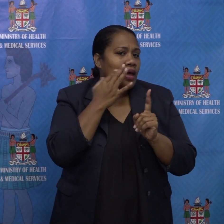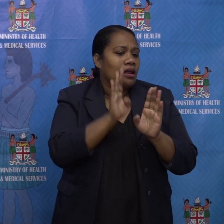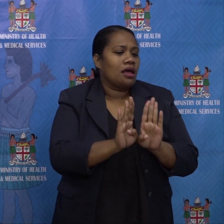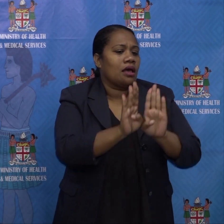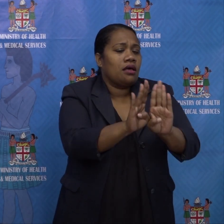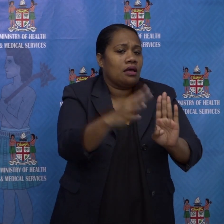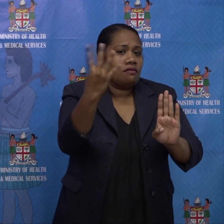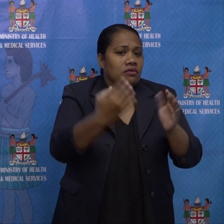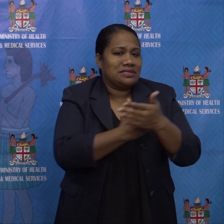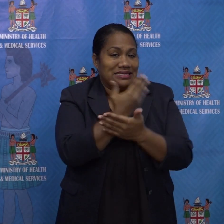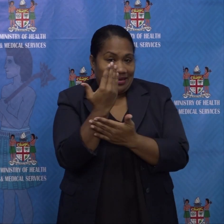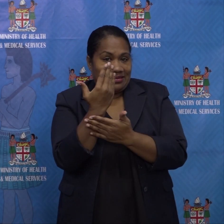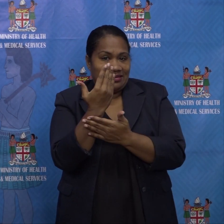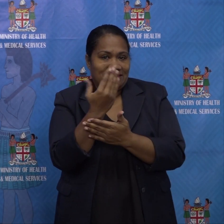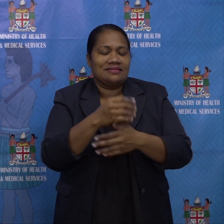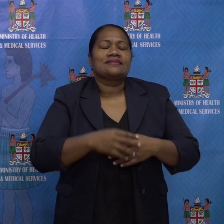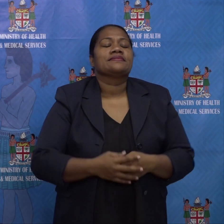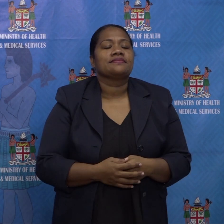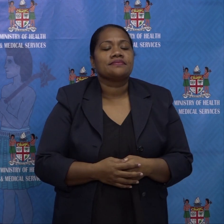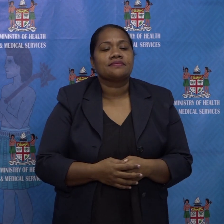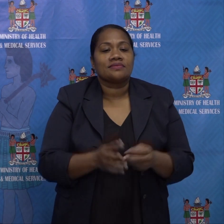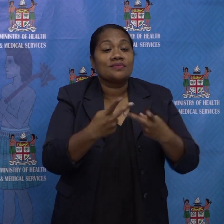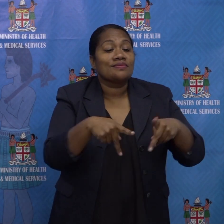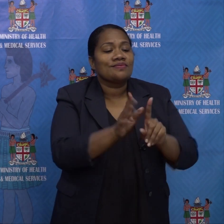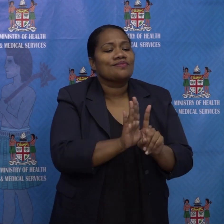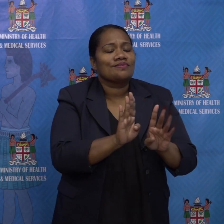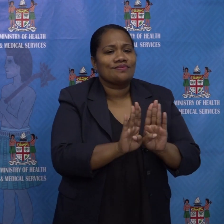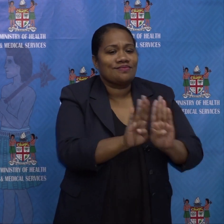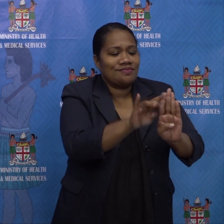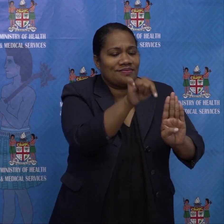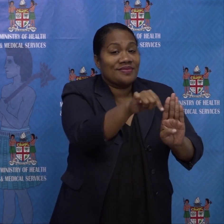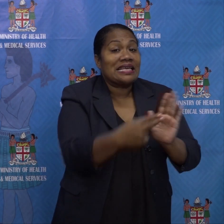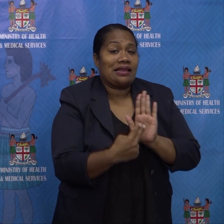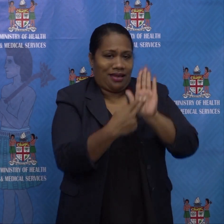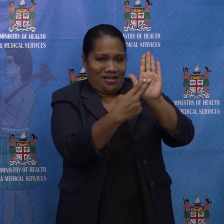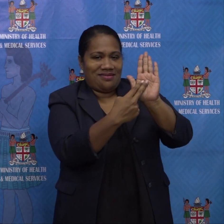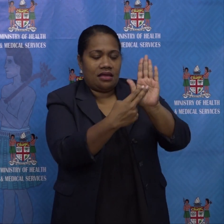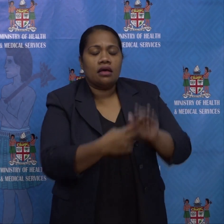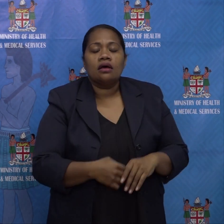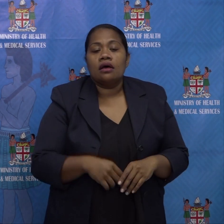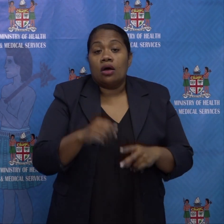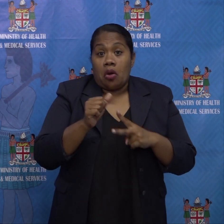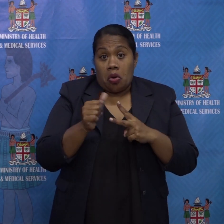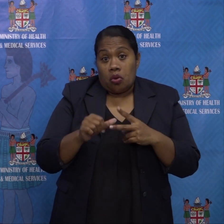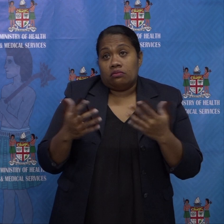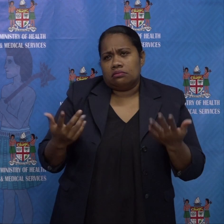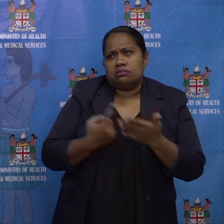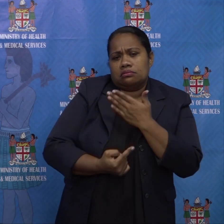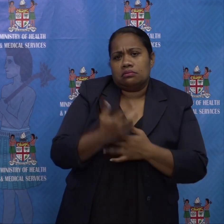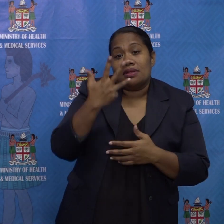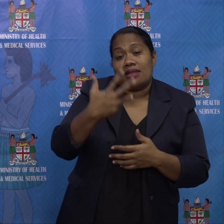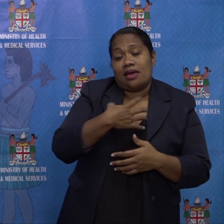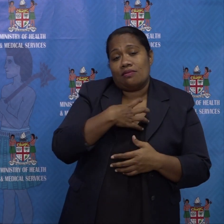in a government-designated quarantine facility in Nadi. Also, 9 more patients have recovered